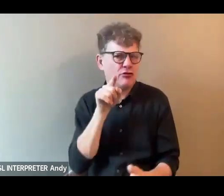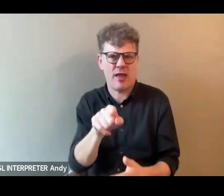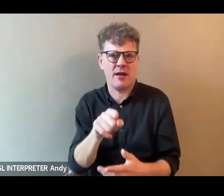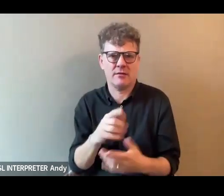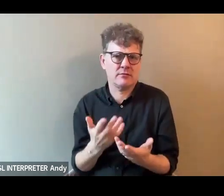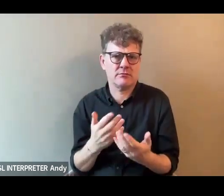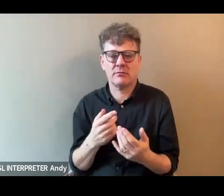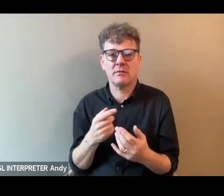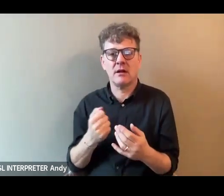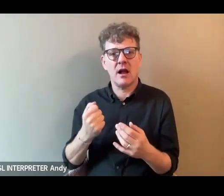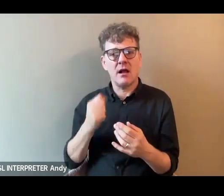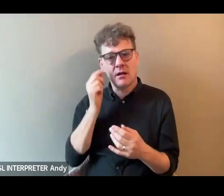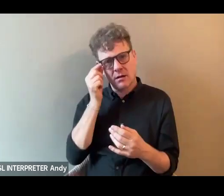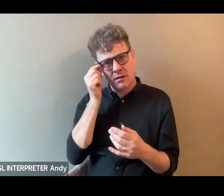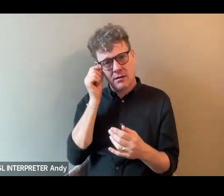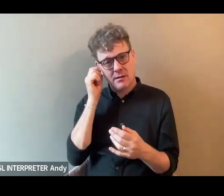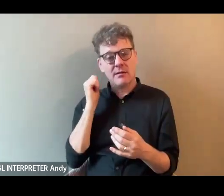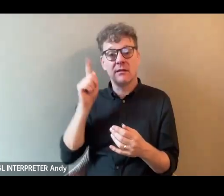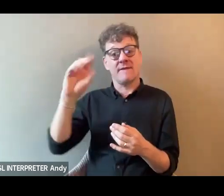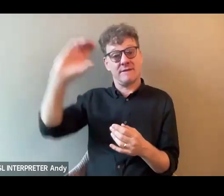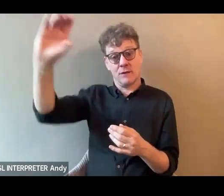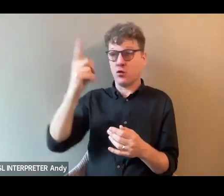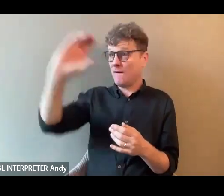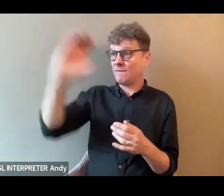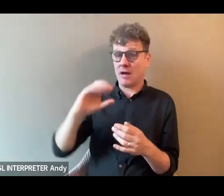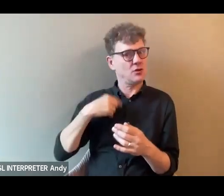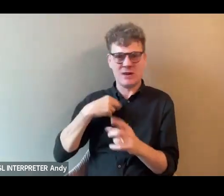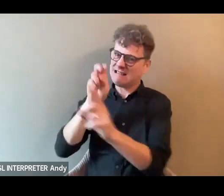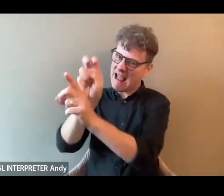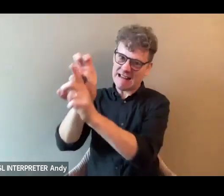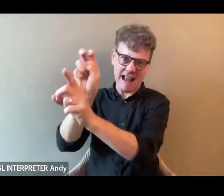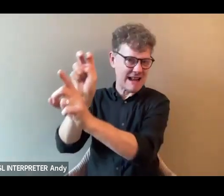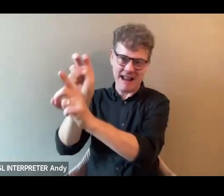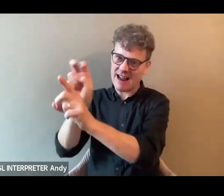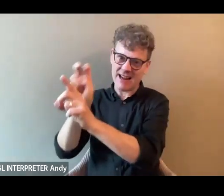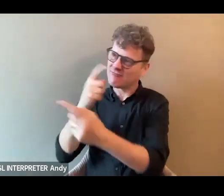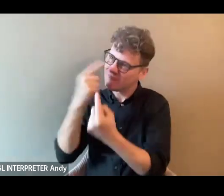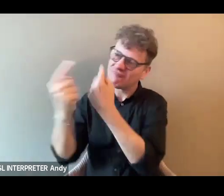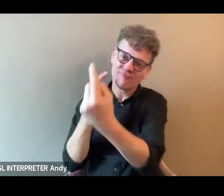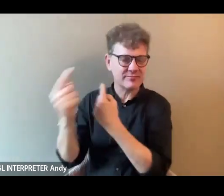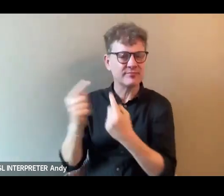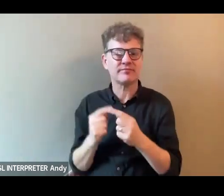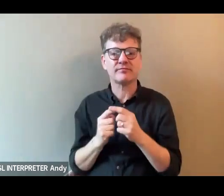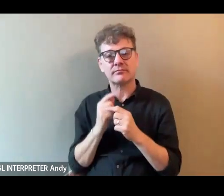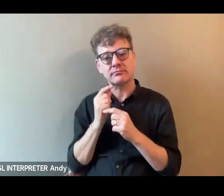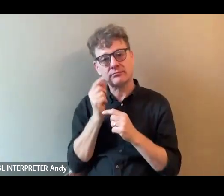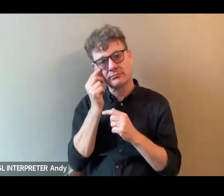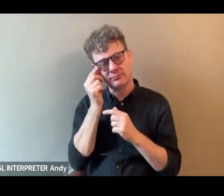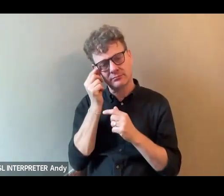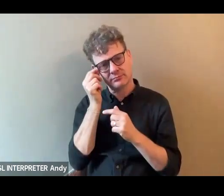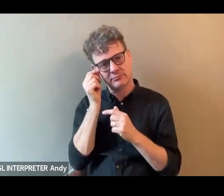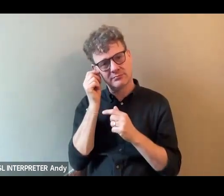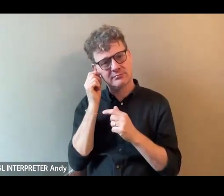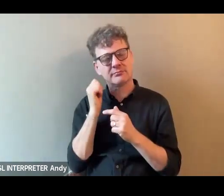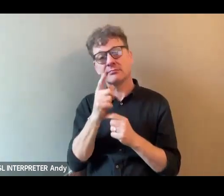funders. We have nagged you throughout this process and will continue to do so. We can nag regulators and universities, but in